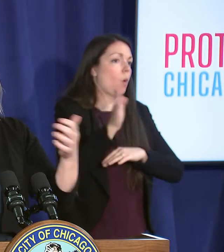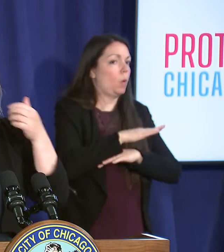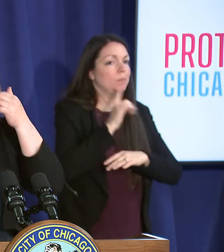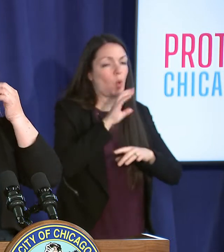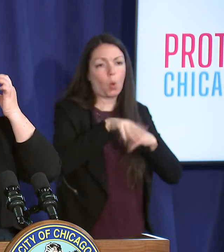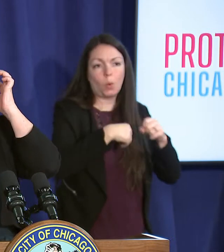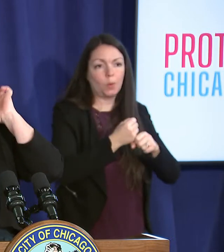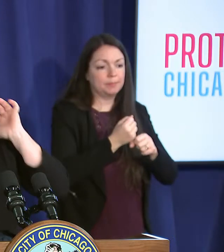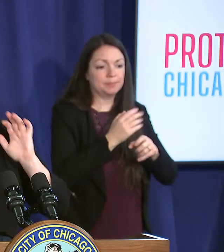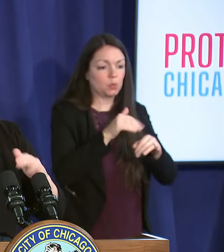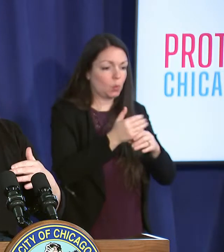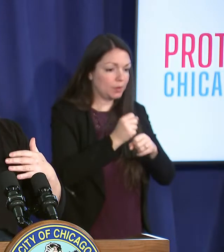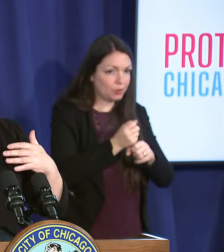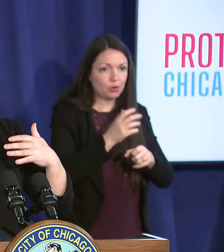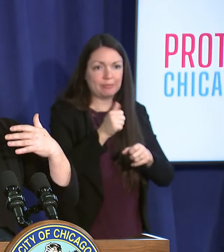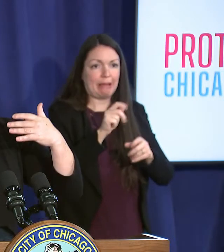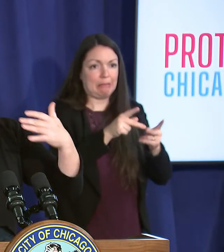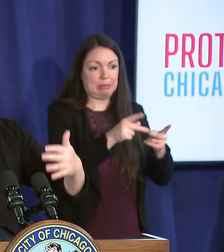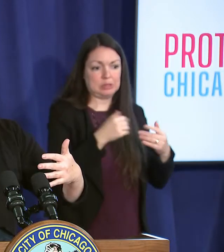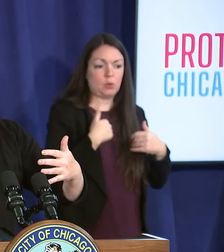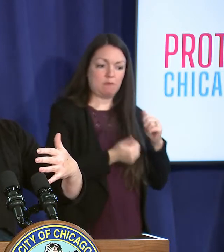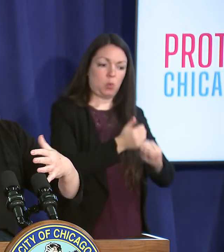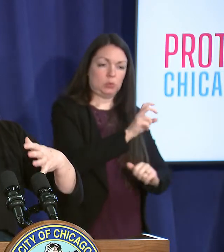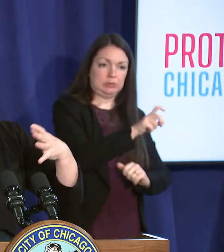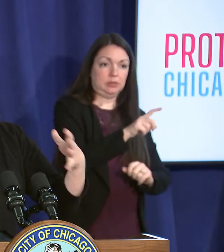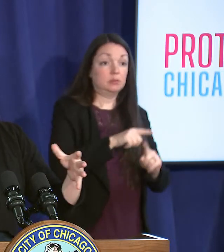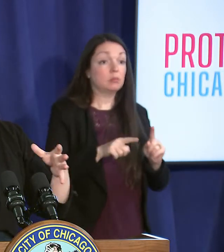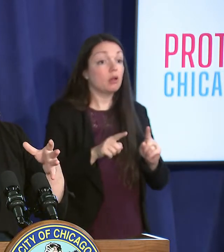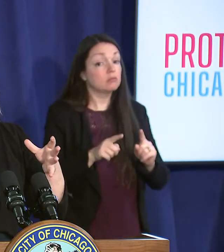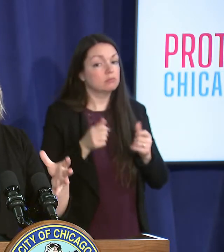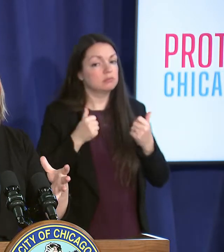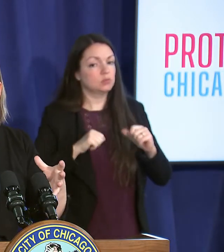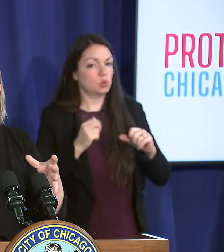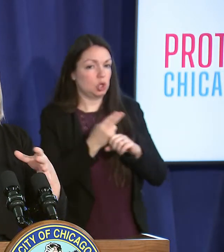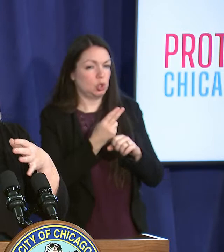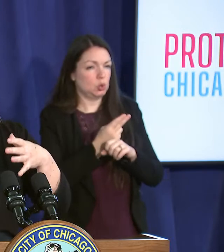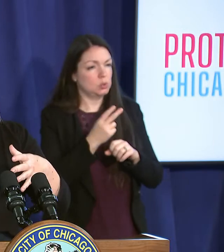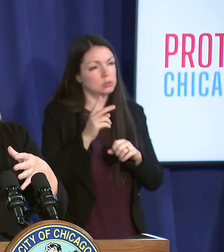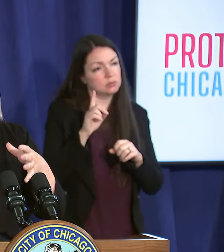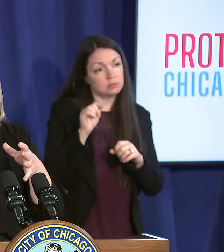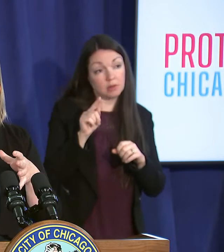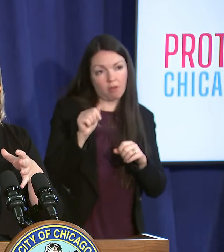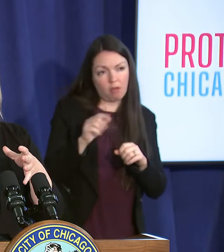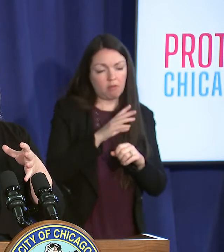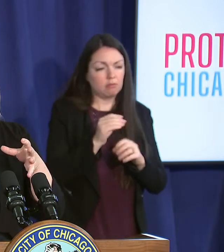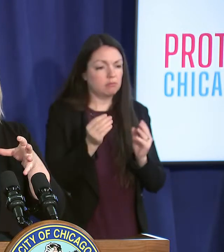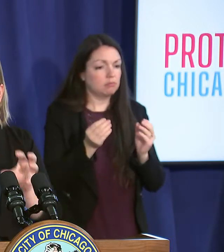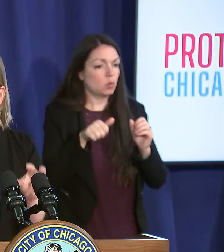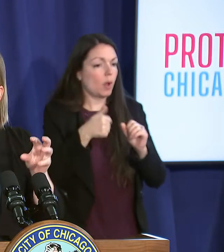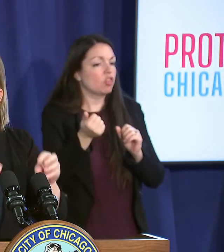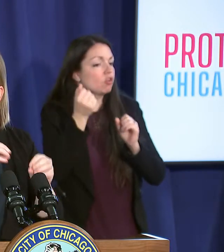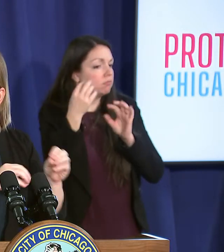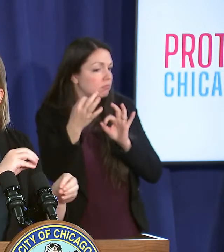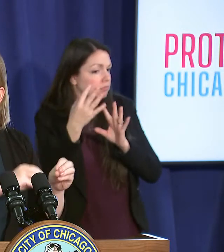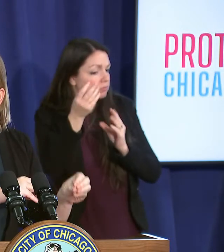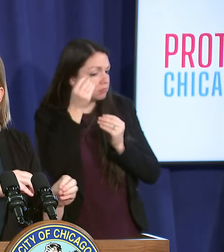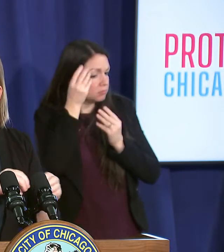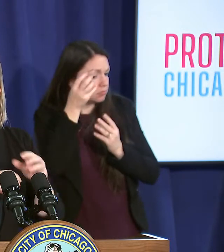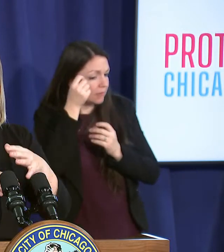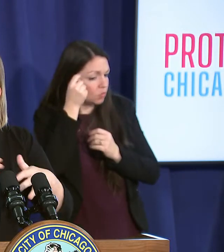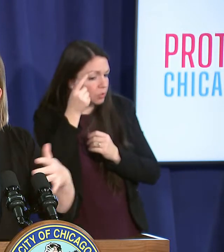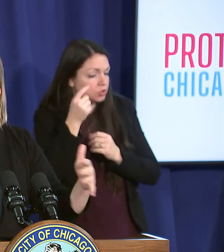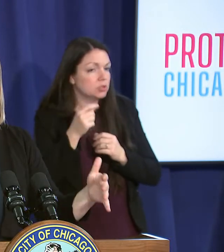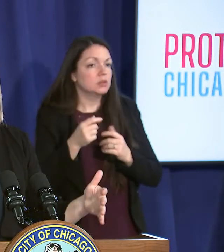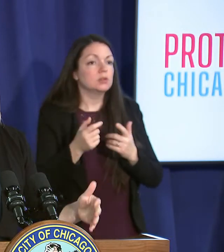they're located in places where we have need, but we've really tried to kind of use data and input to say, where do we need to plug